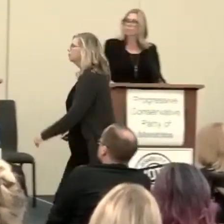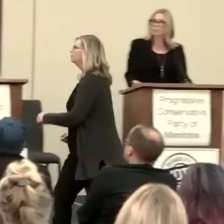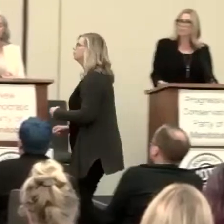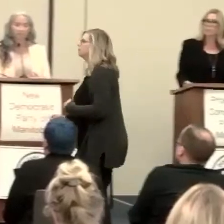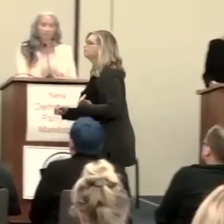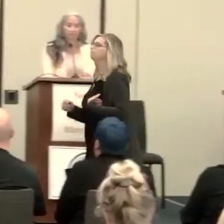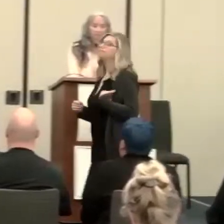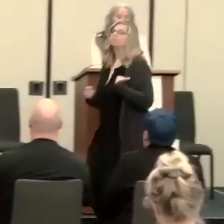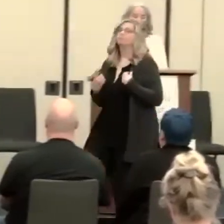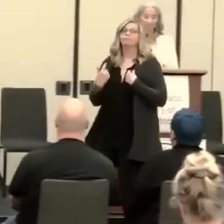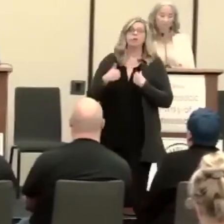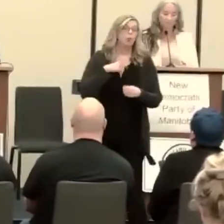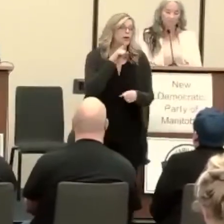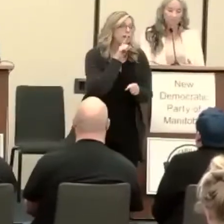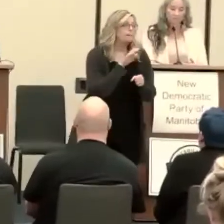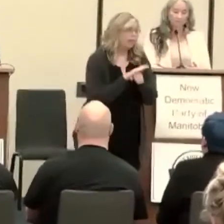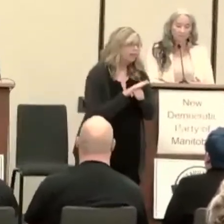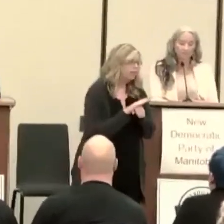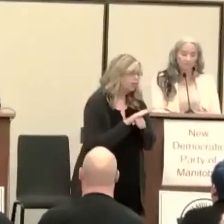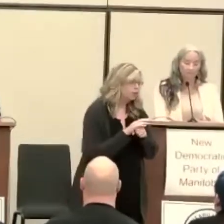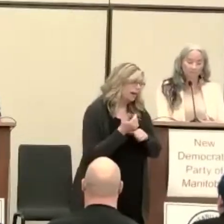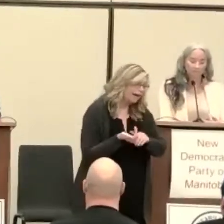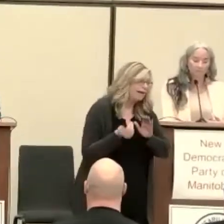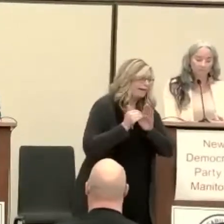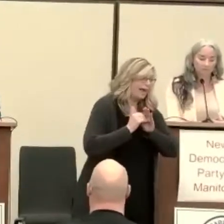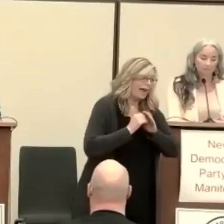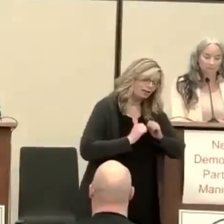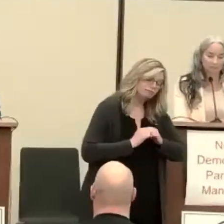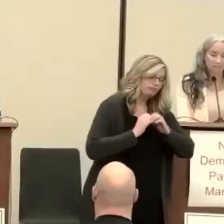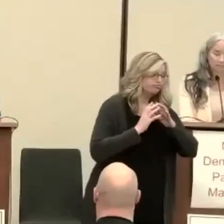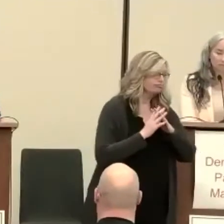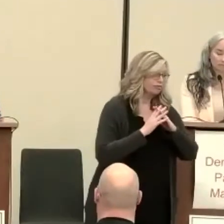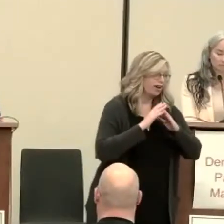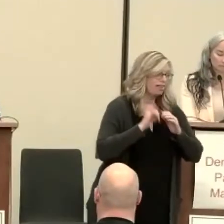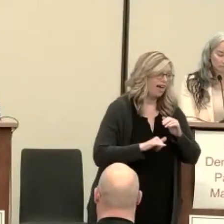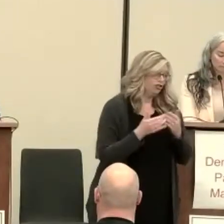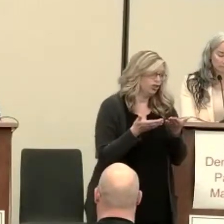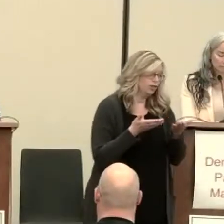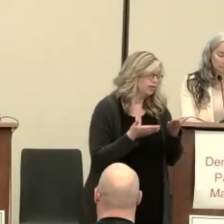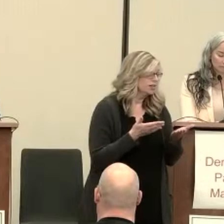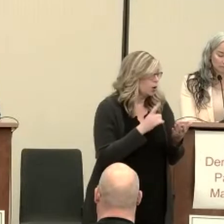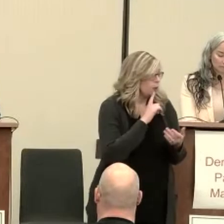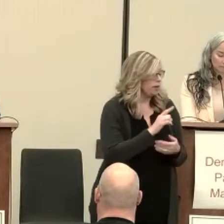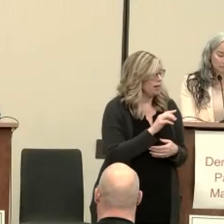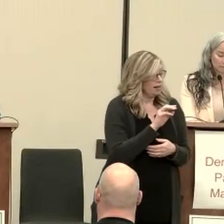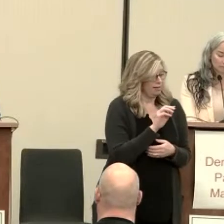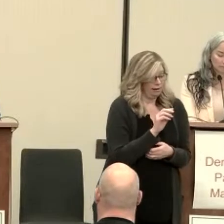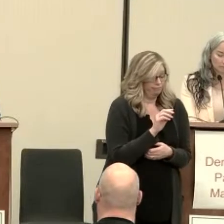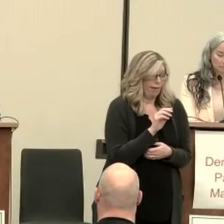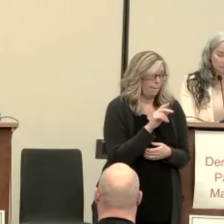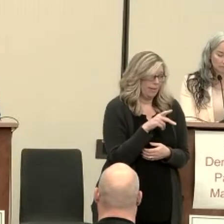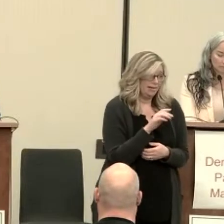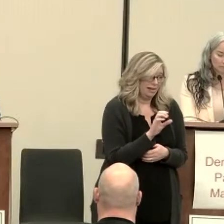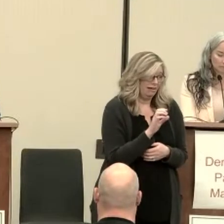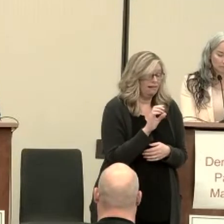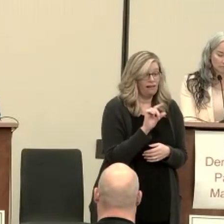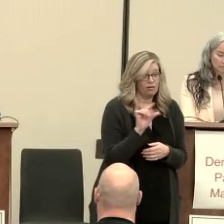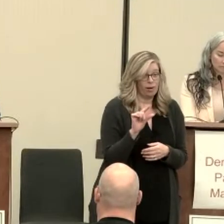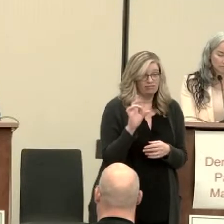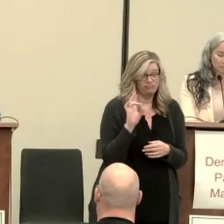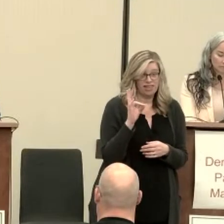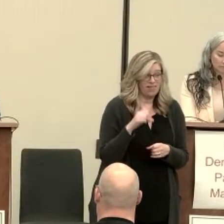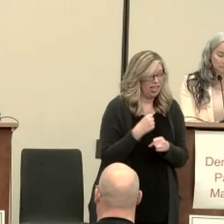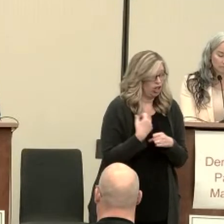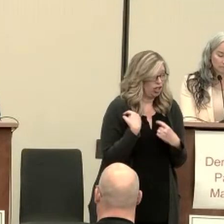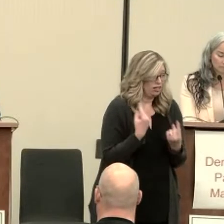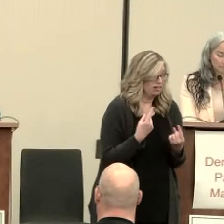This is one of the things we see as absolutely essential coming out of the pandemic. And to be honest, the PC government for the last 7 years, there